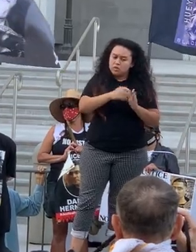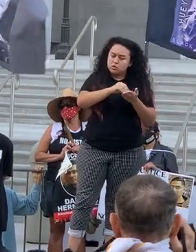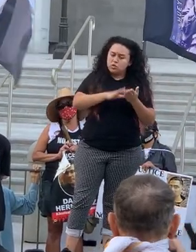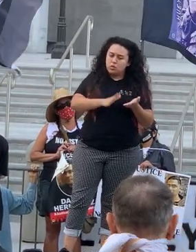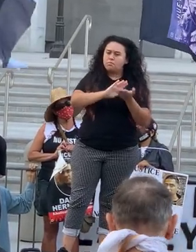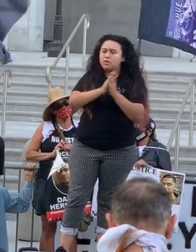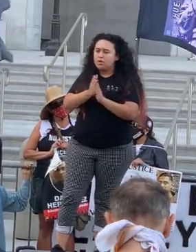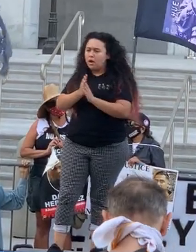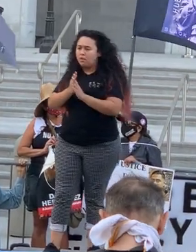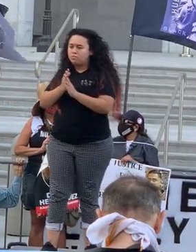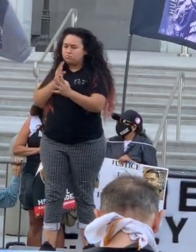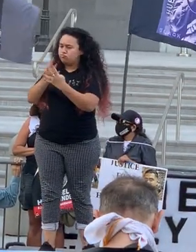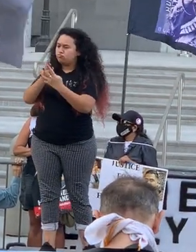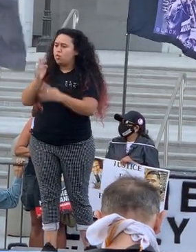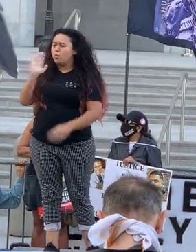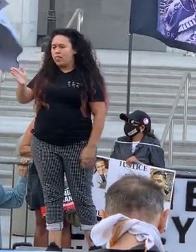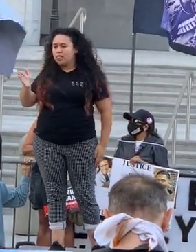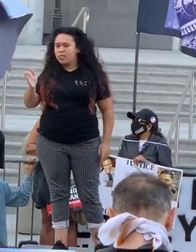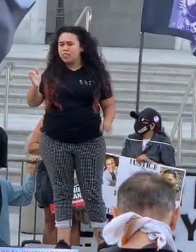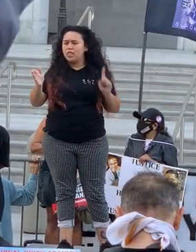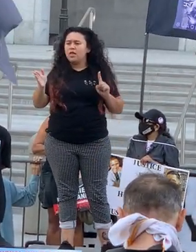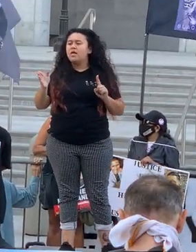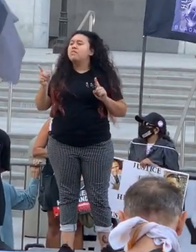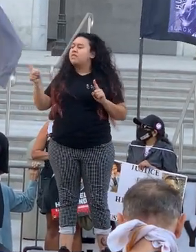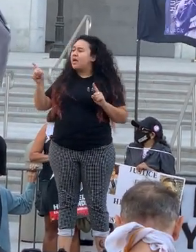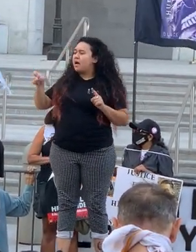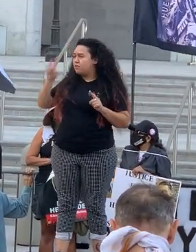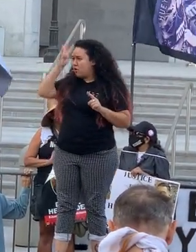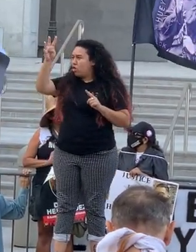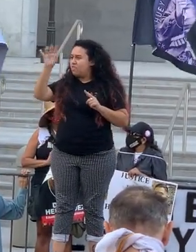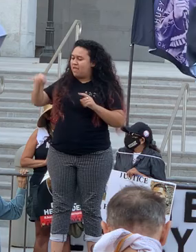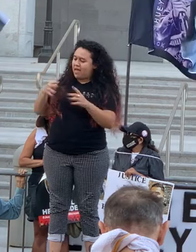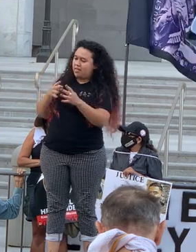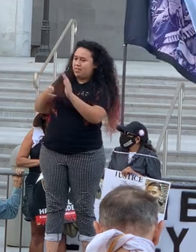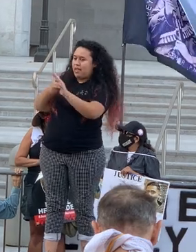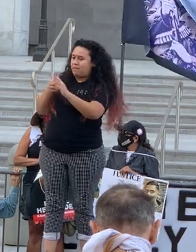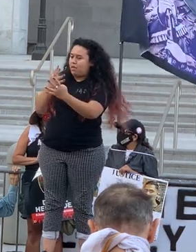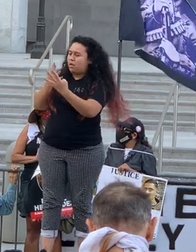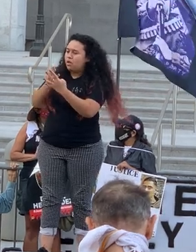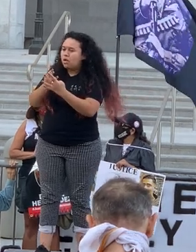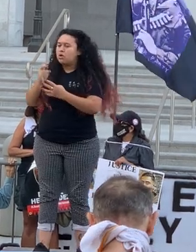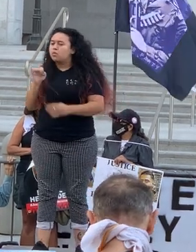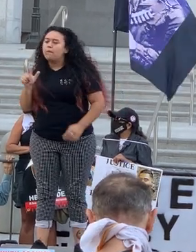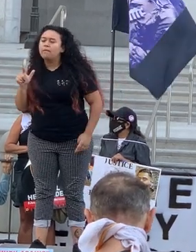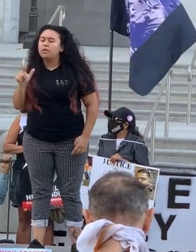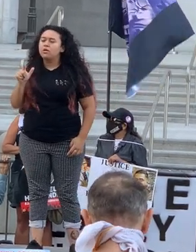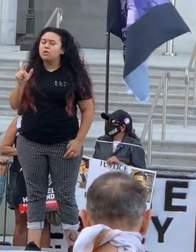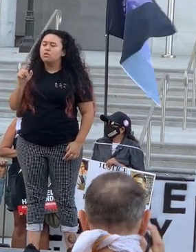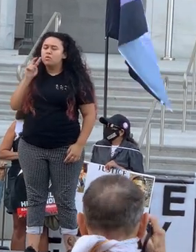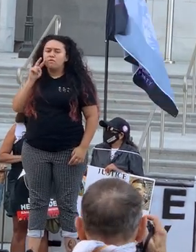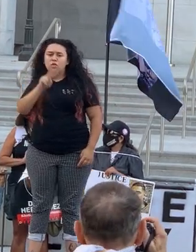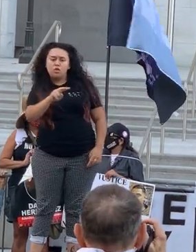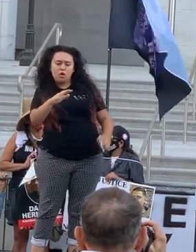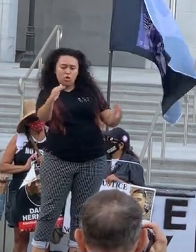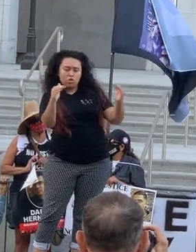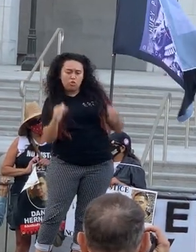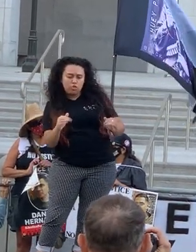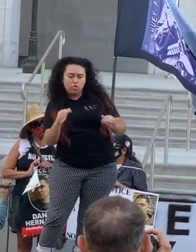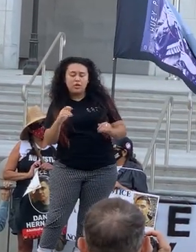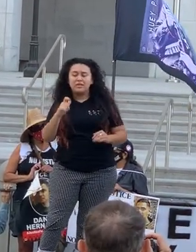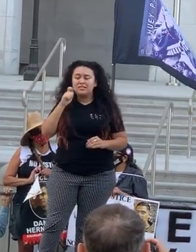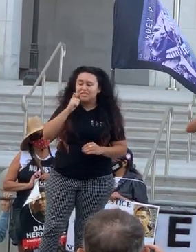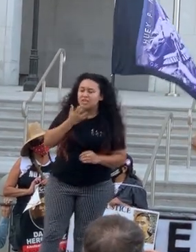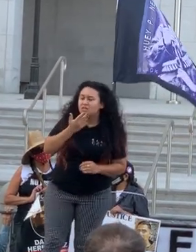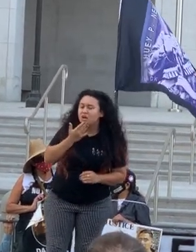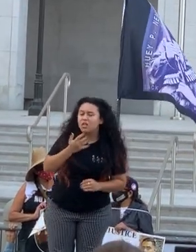need the construction of criminals. And you need only look to class and color to provide